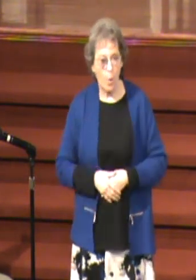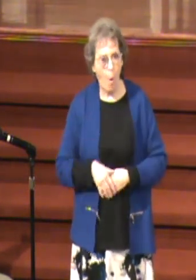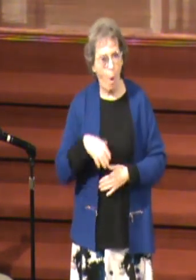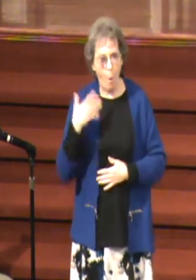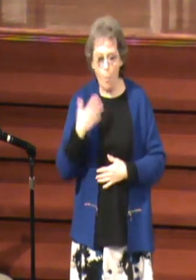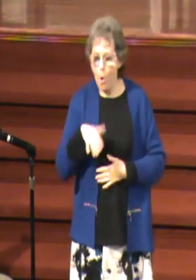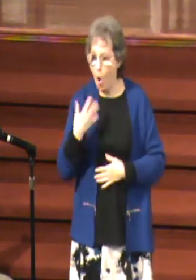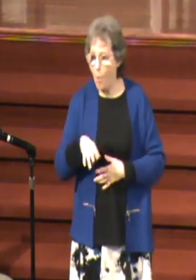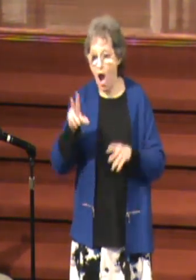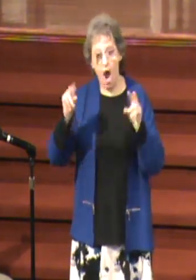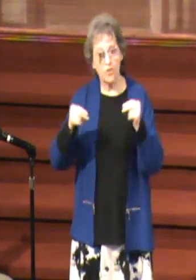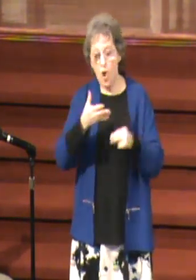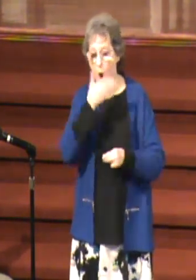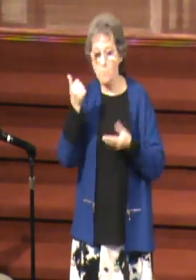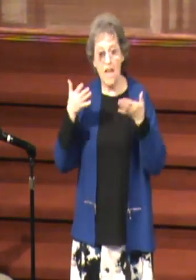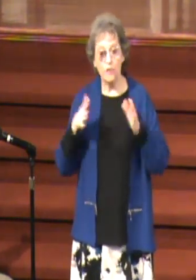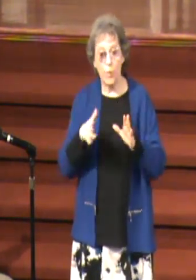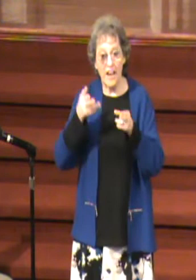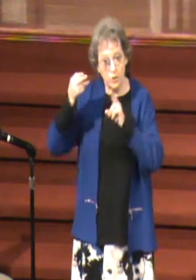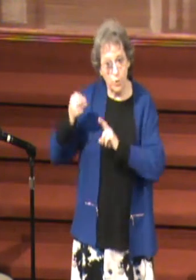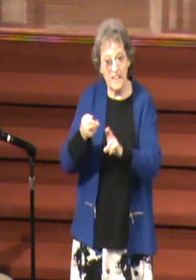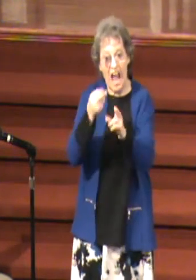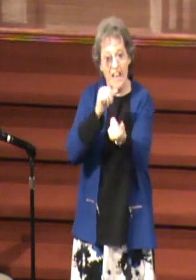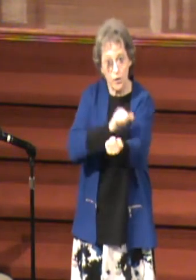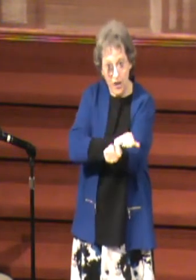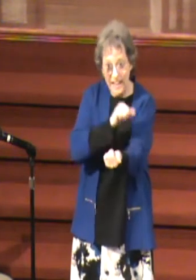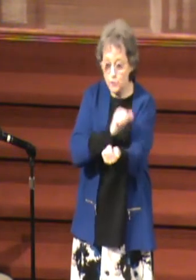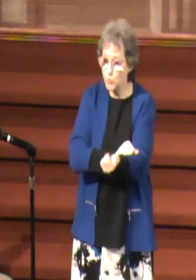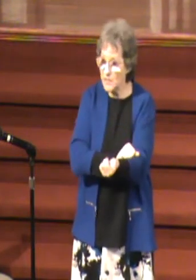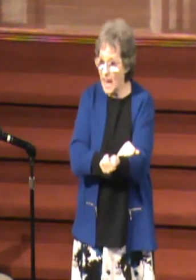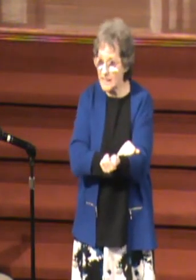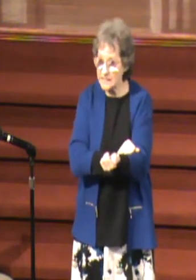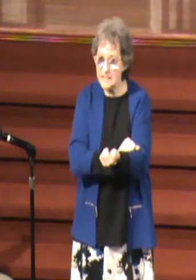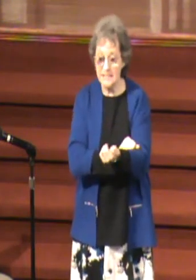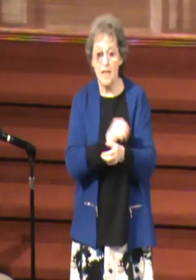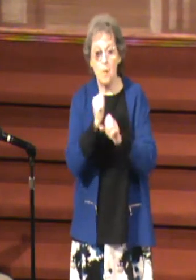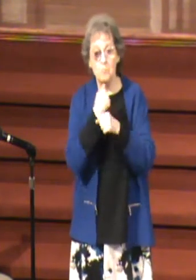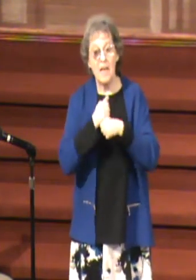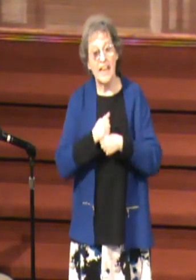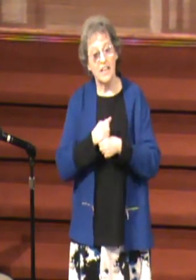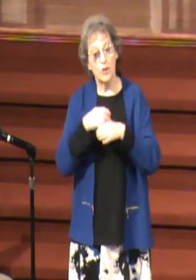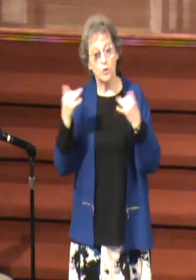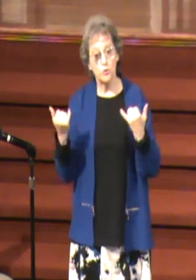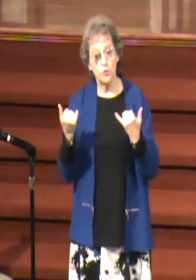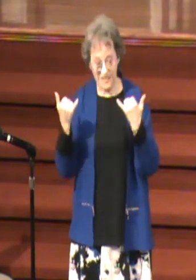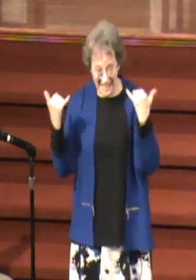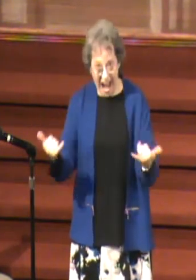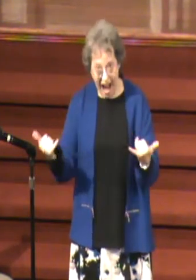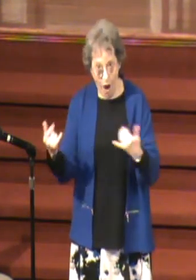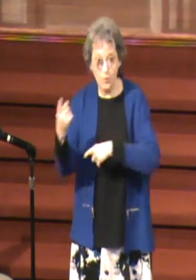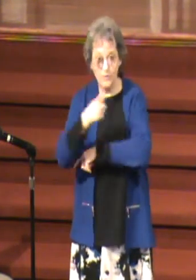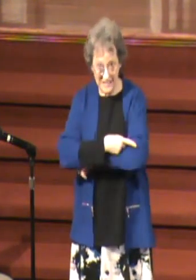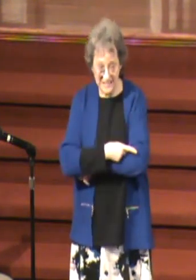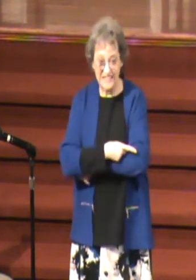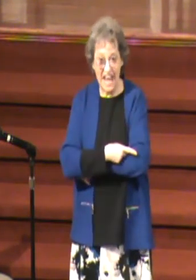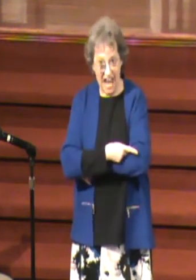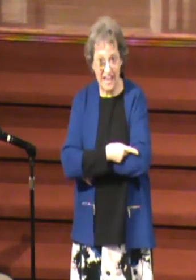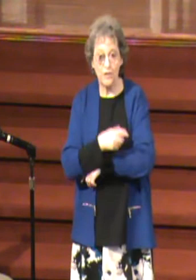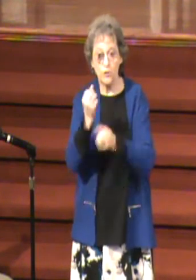There is no better way you can honor Antionette's memory than making today the day, if you've never trusted Christ as your Savior, making today